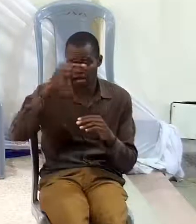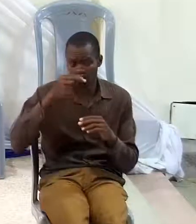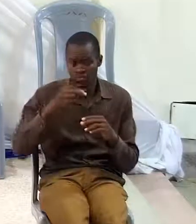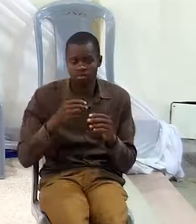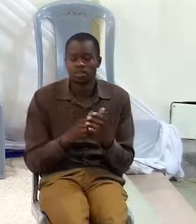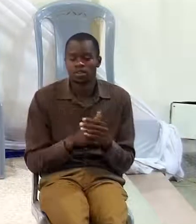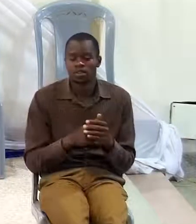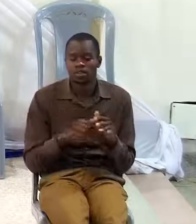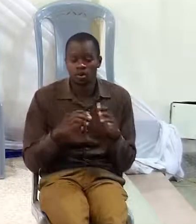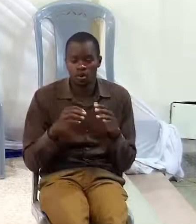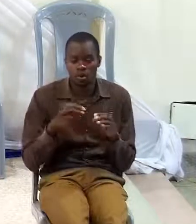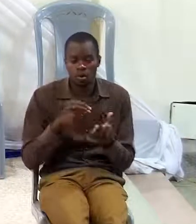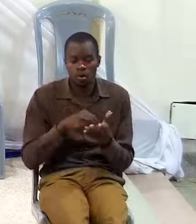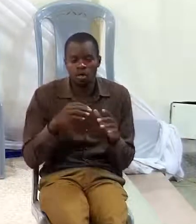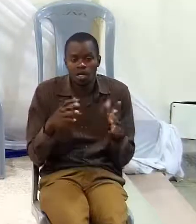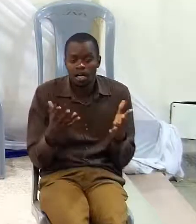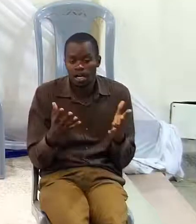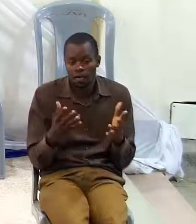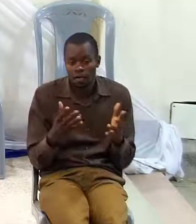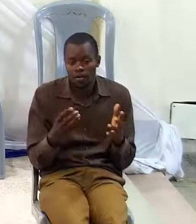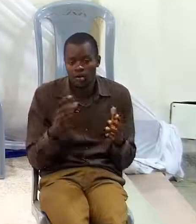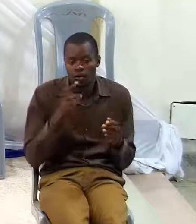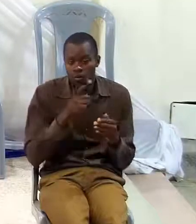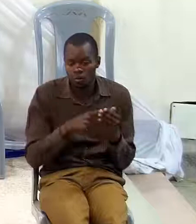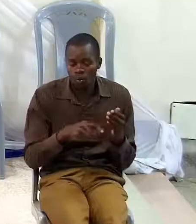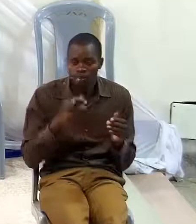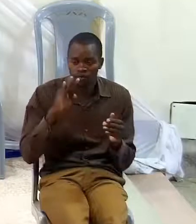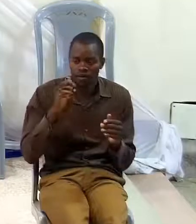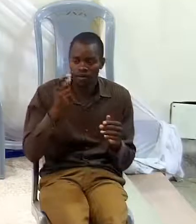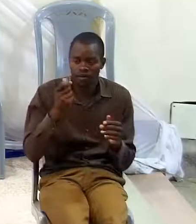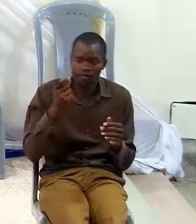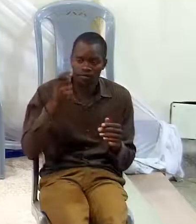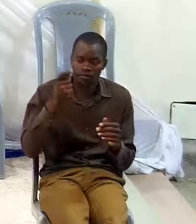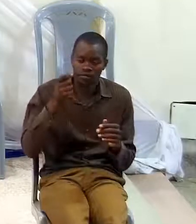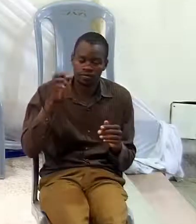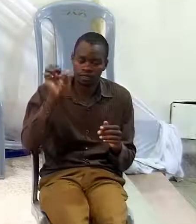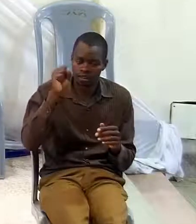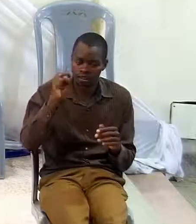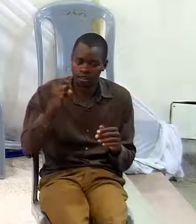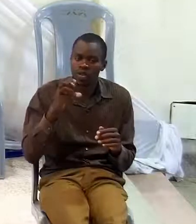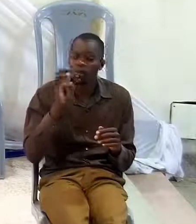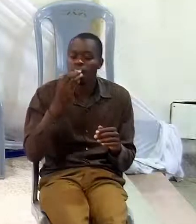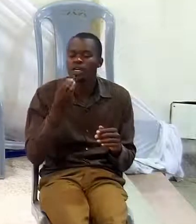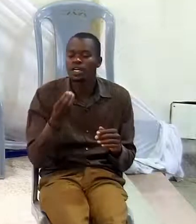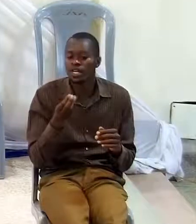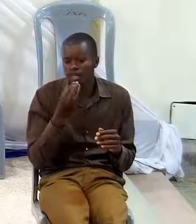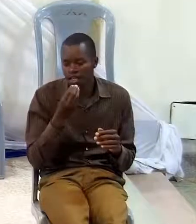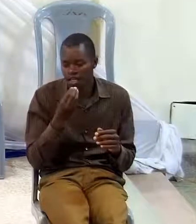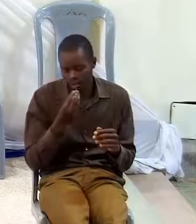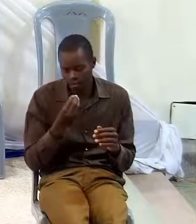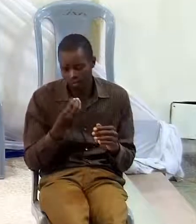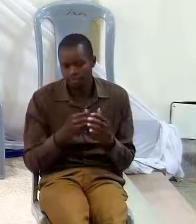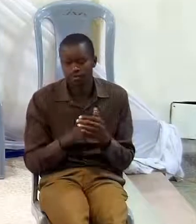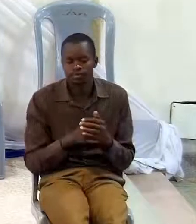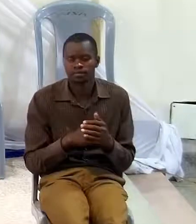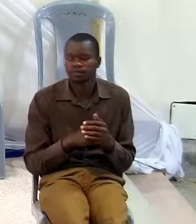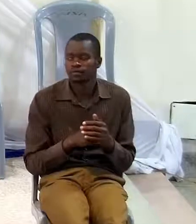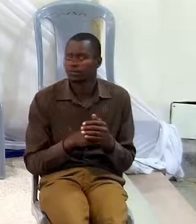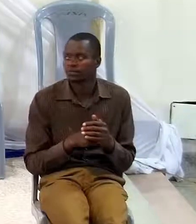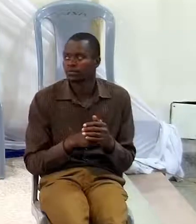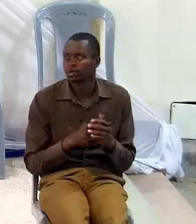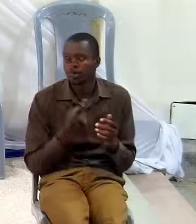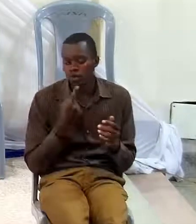consume. Remember, cholesterol is 100% produced by the body for its use. So the moment you are still getting